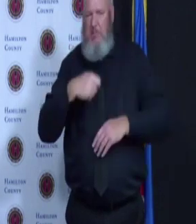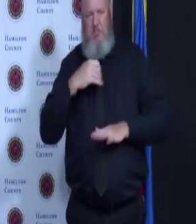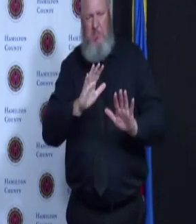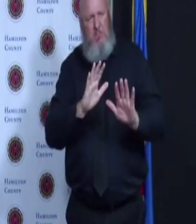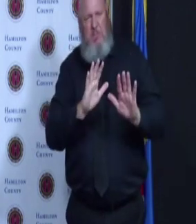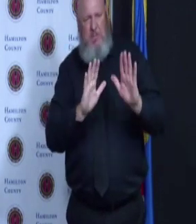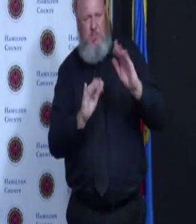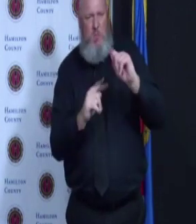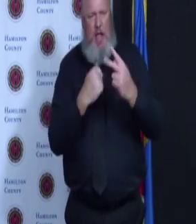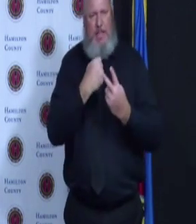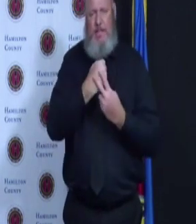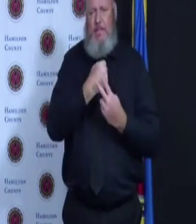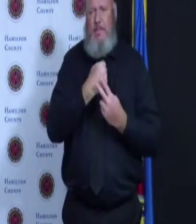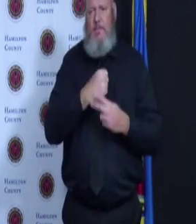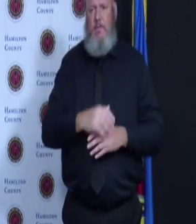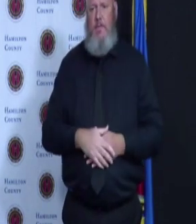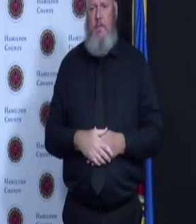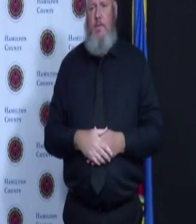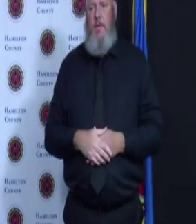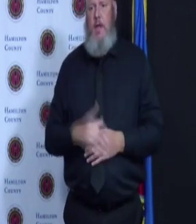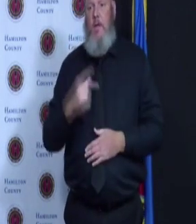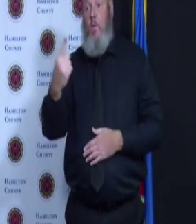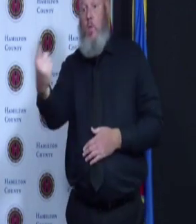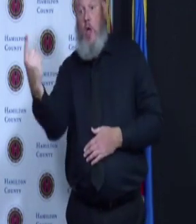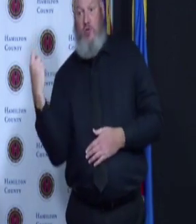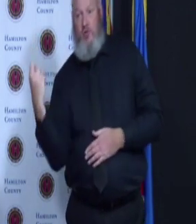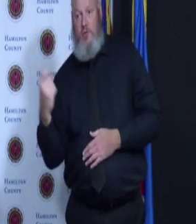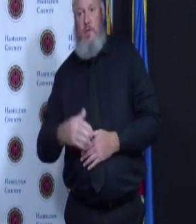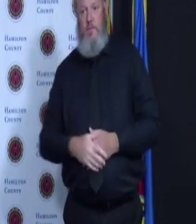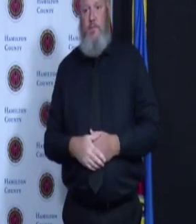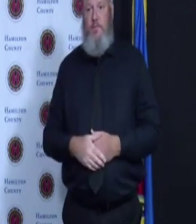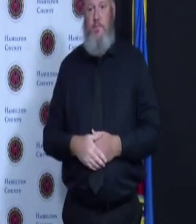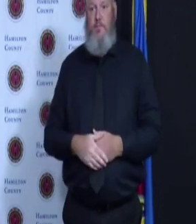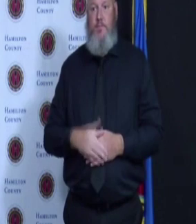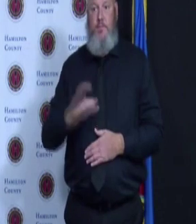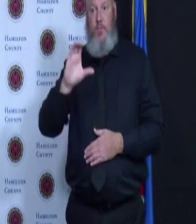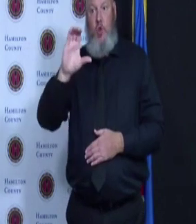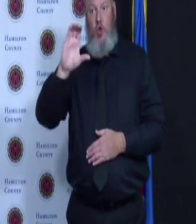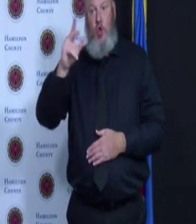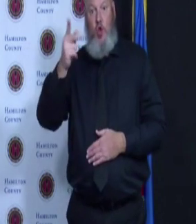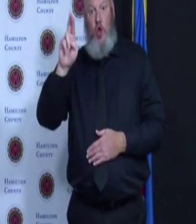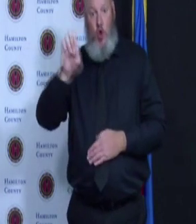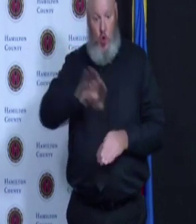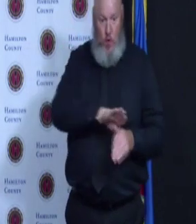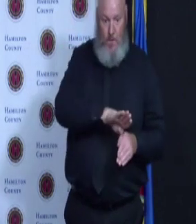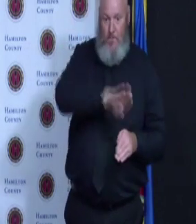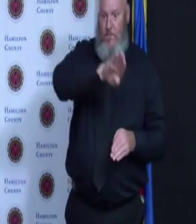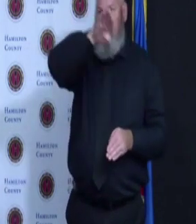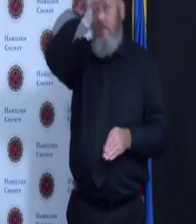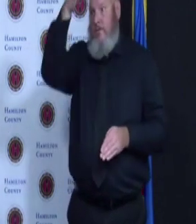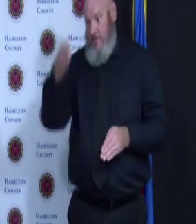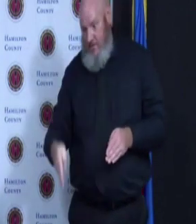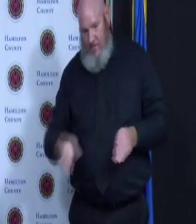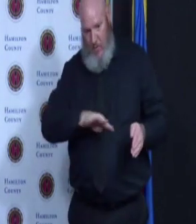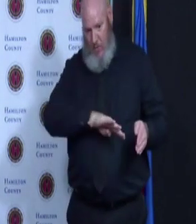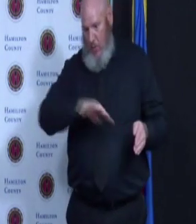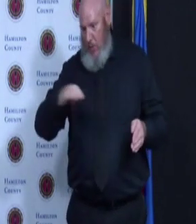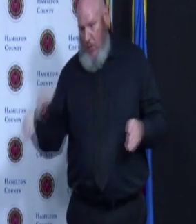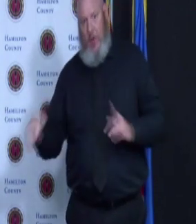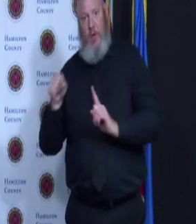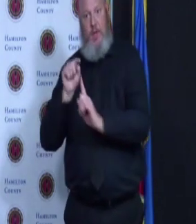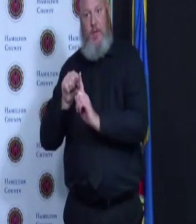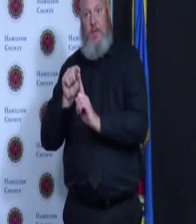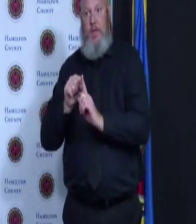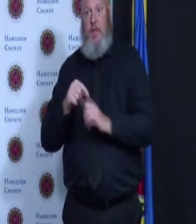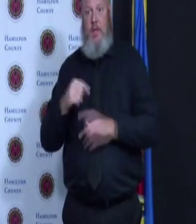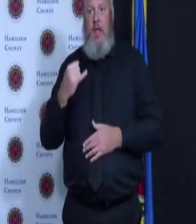weeks? So it'd be that surge capacity, that level 1, level 2, level 3, if that happens.